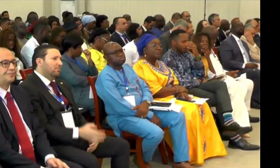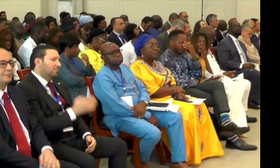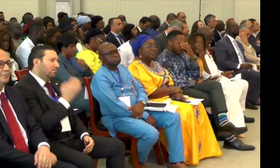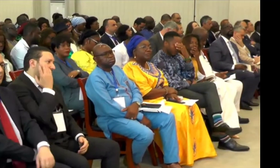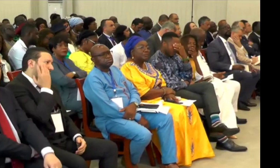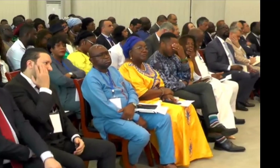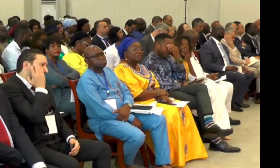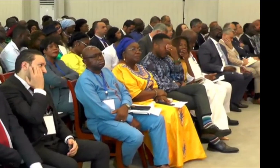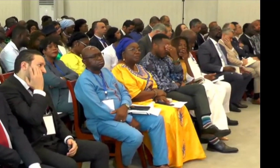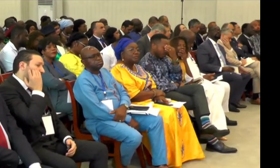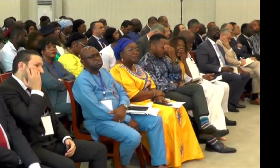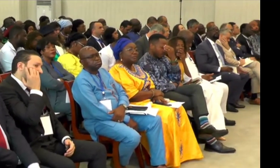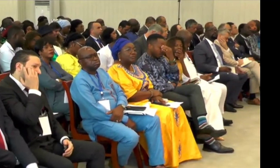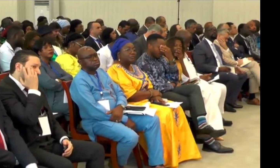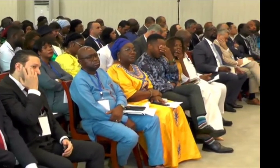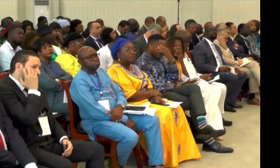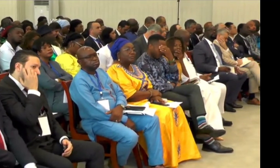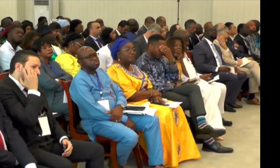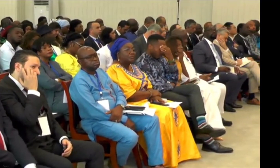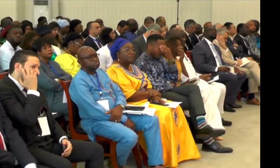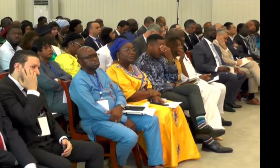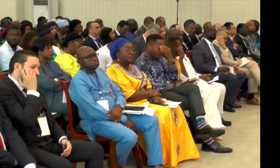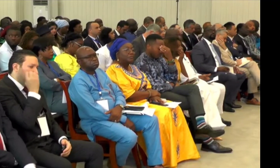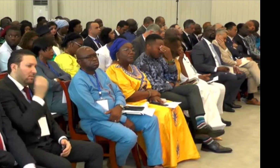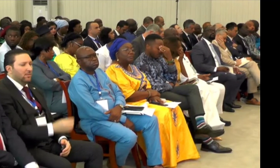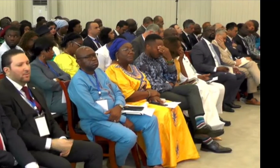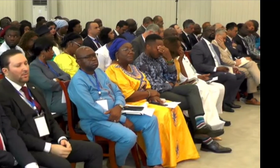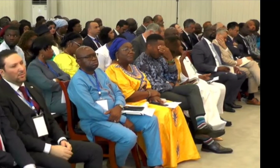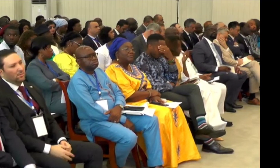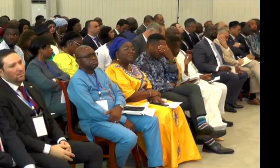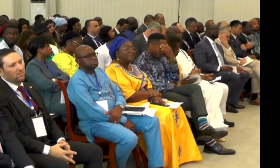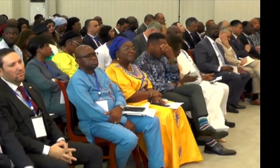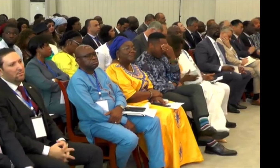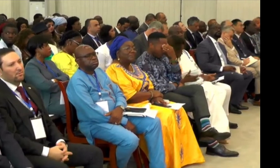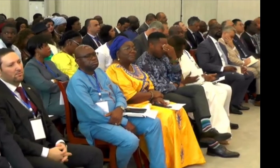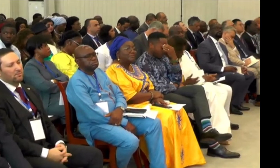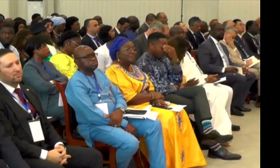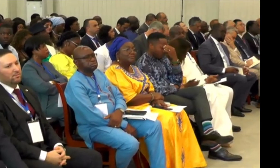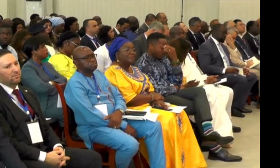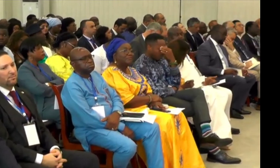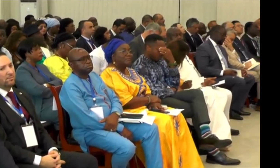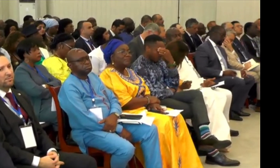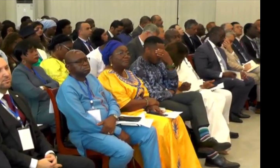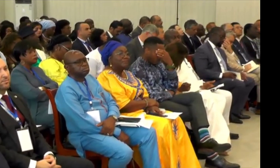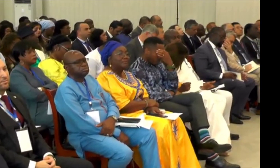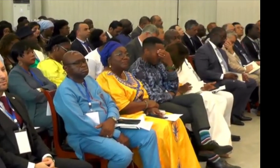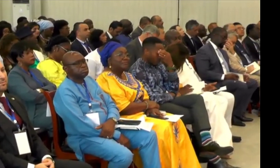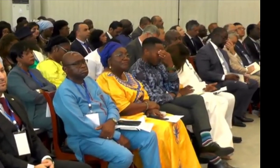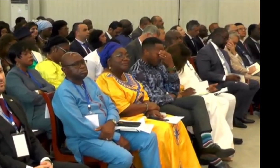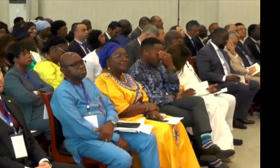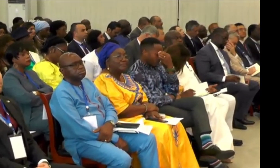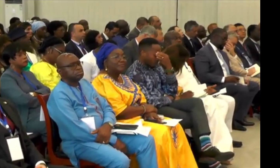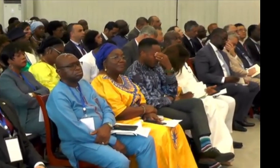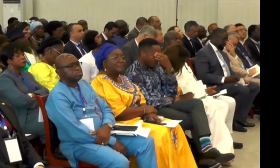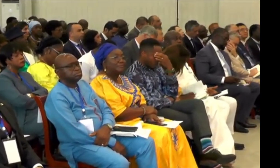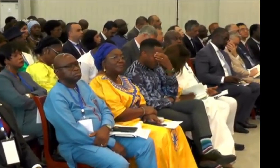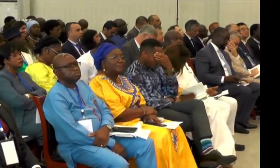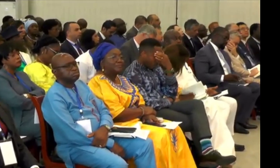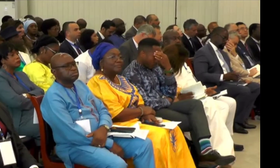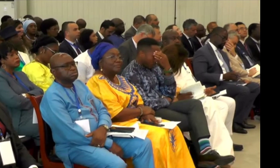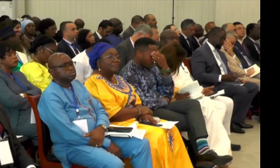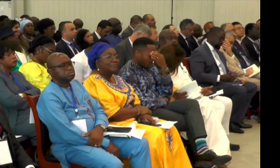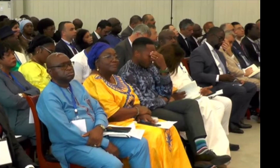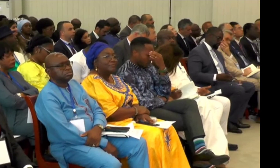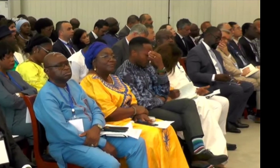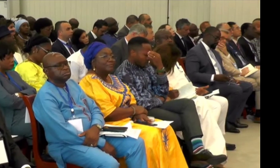negotiation during this session. Let me assure you, the President of the